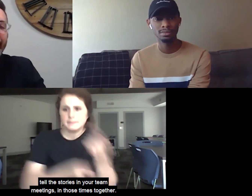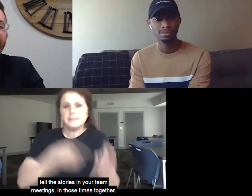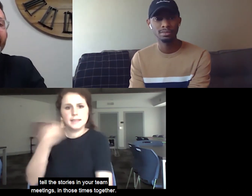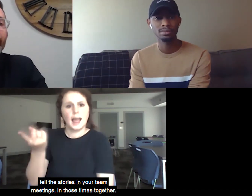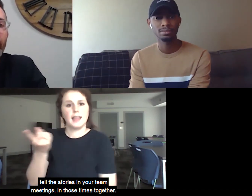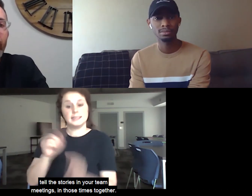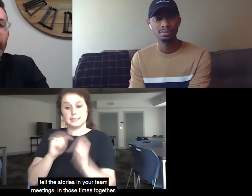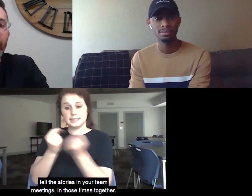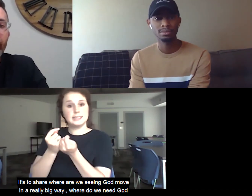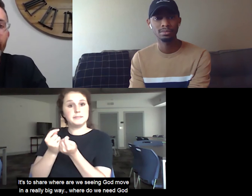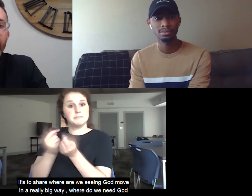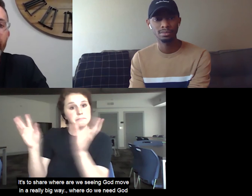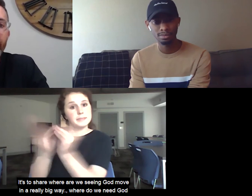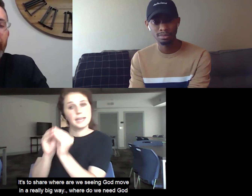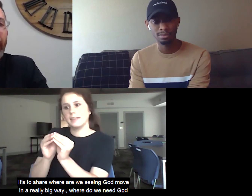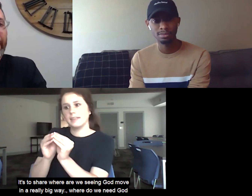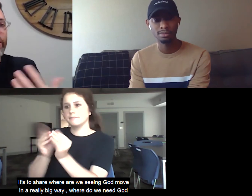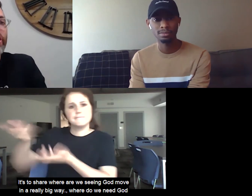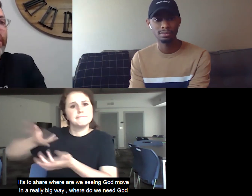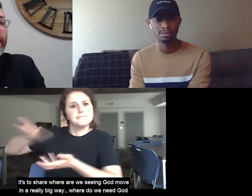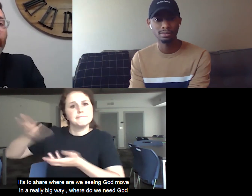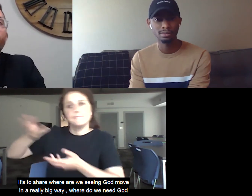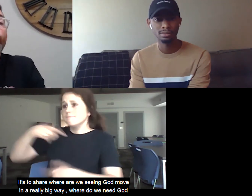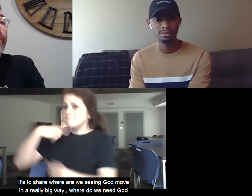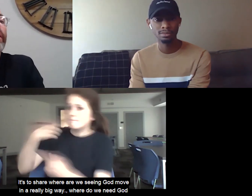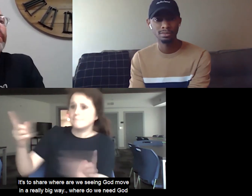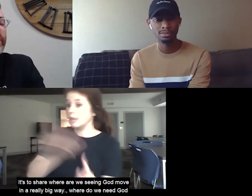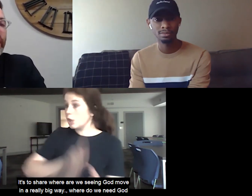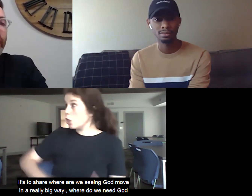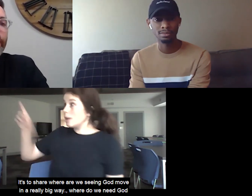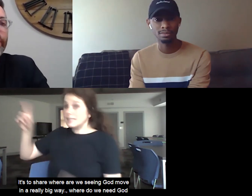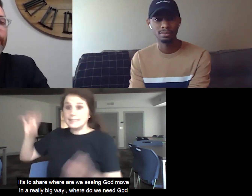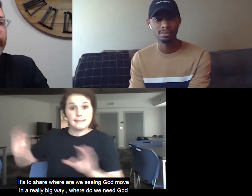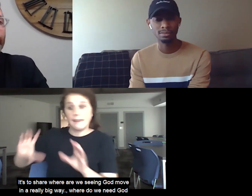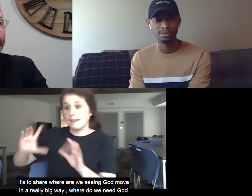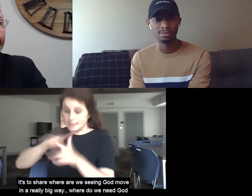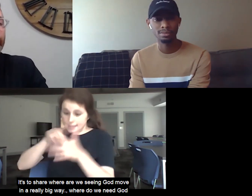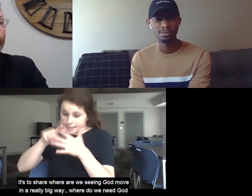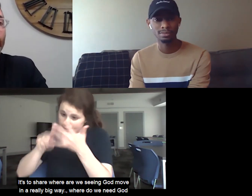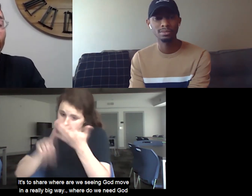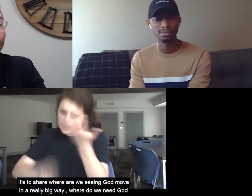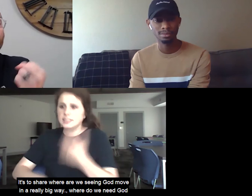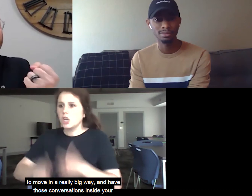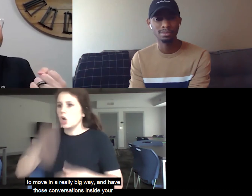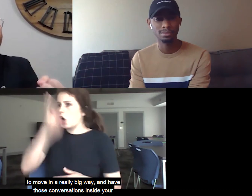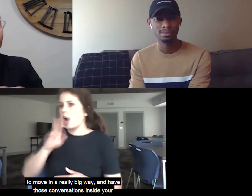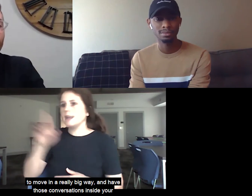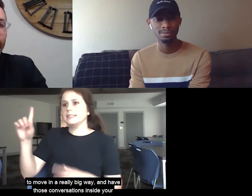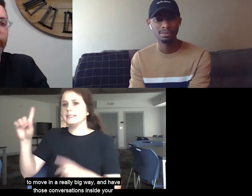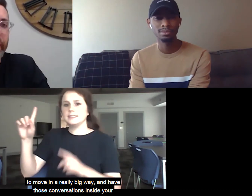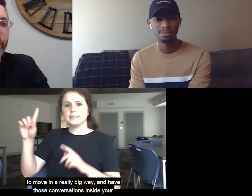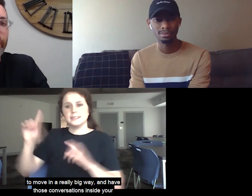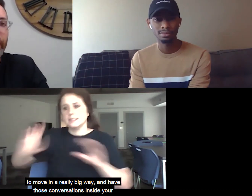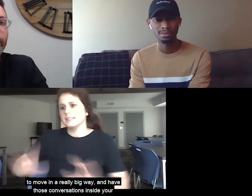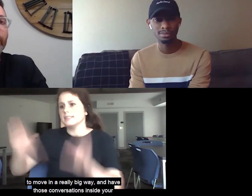in those times together. It's share, where are we seeing God move in a really big way? Where do we need God to